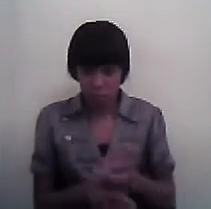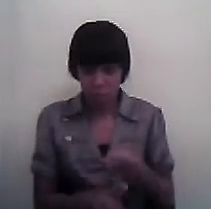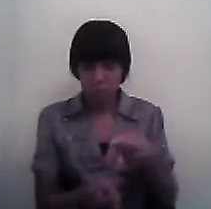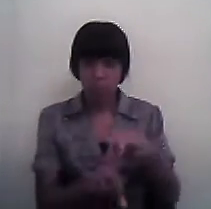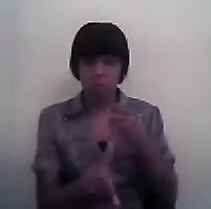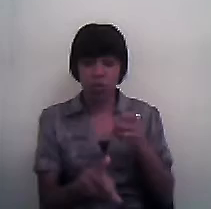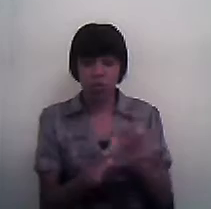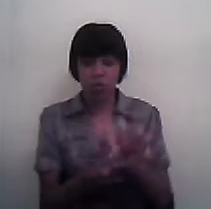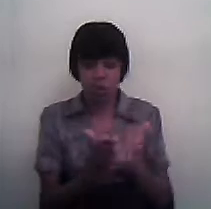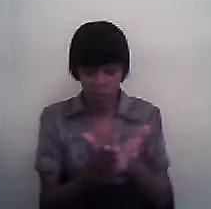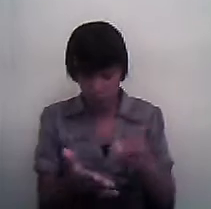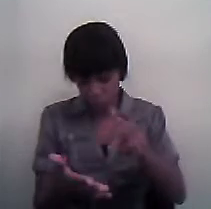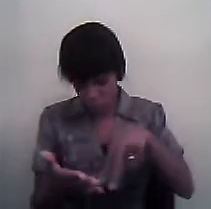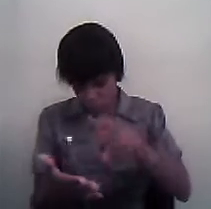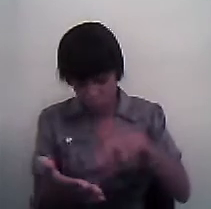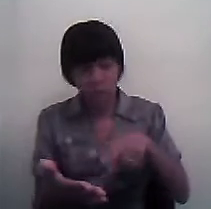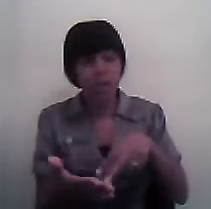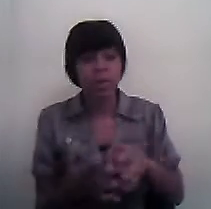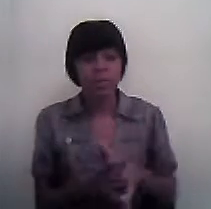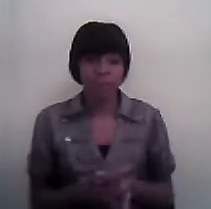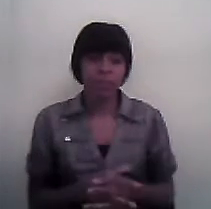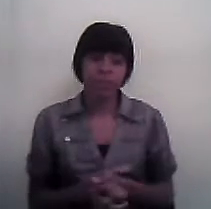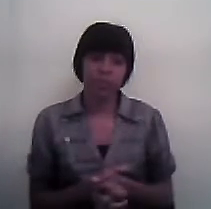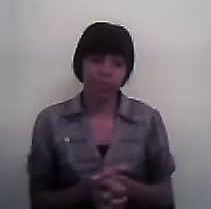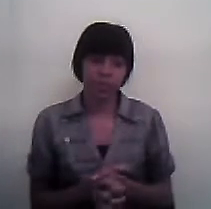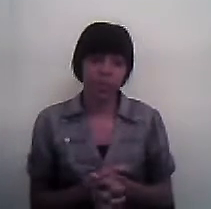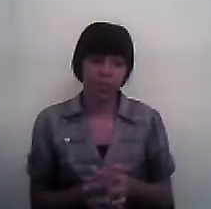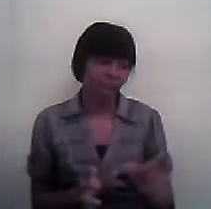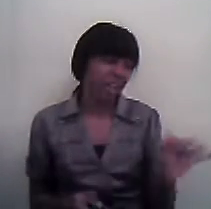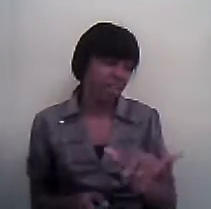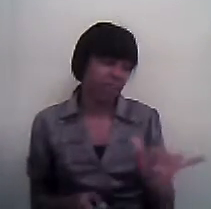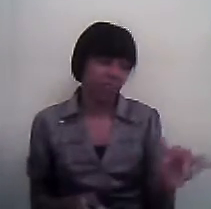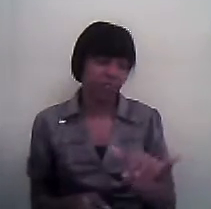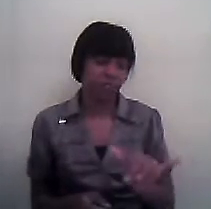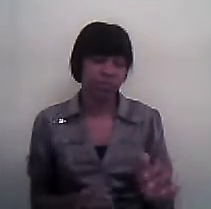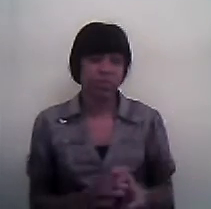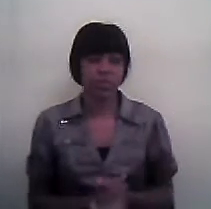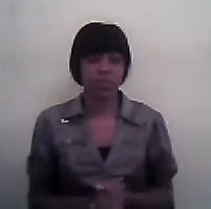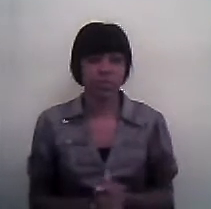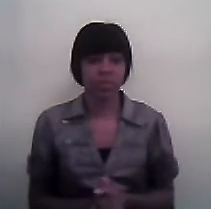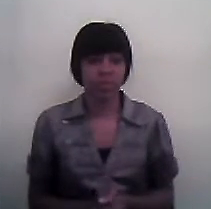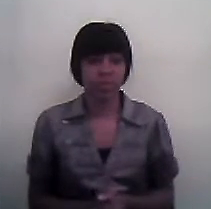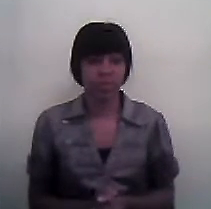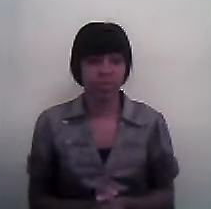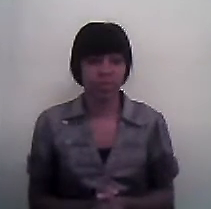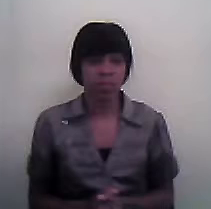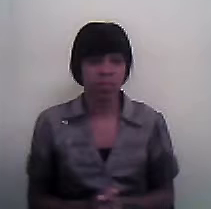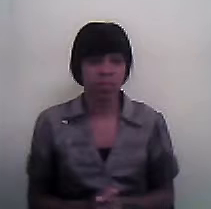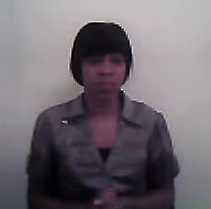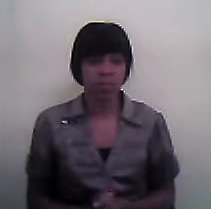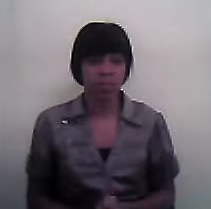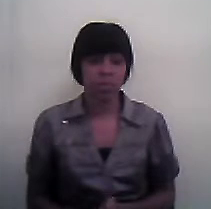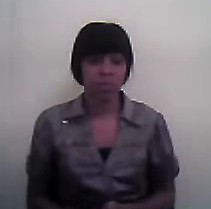then writing from a journal or periodical or some such source. And then they assemble